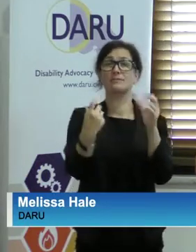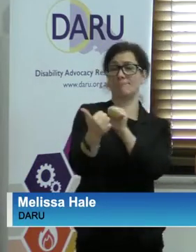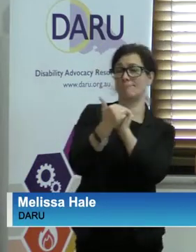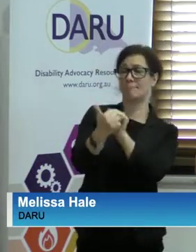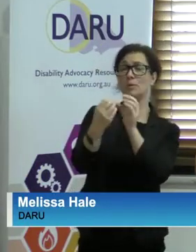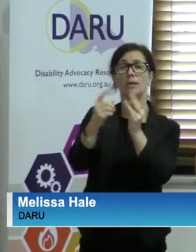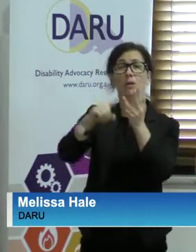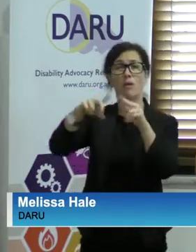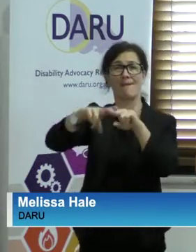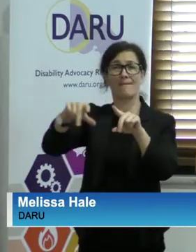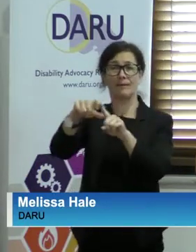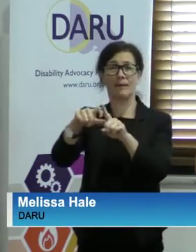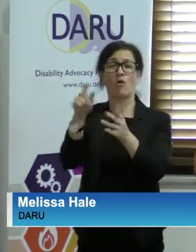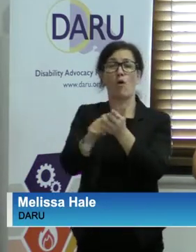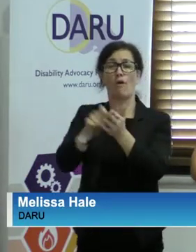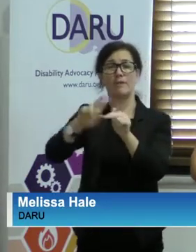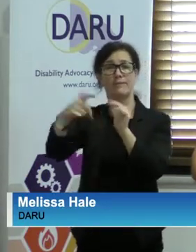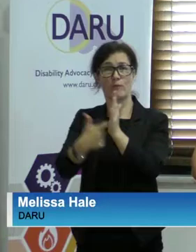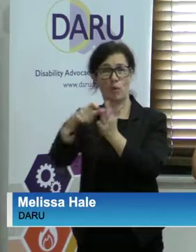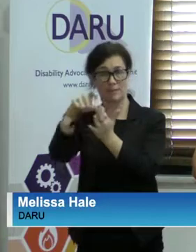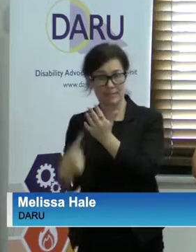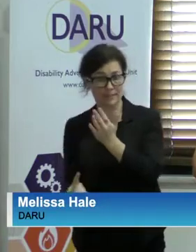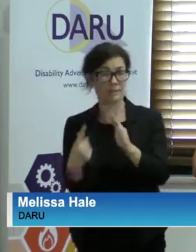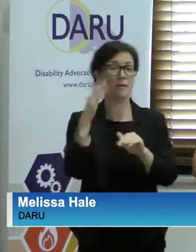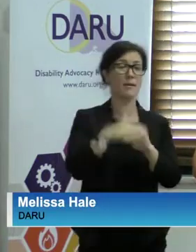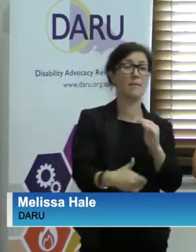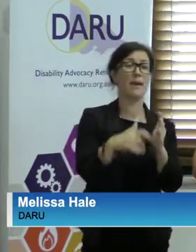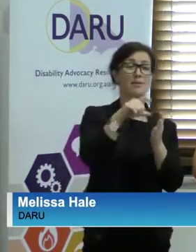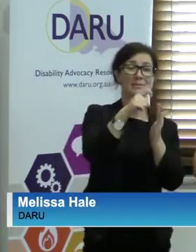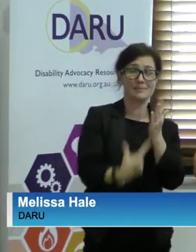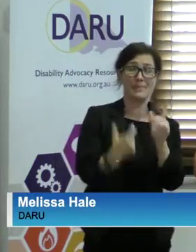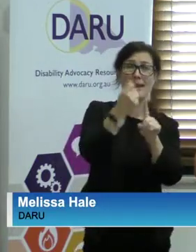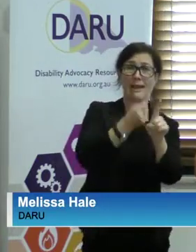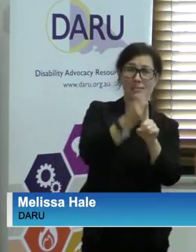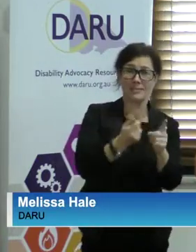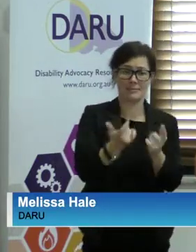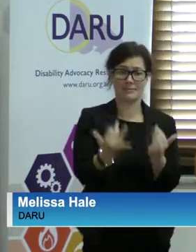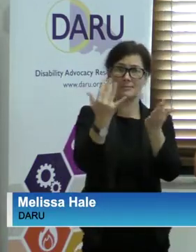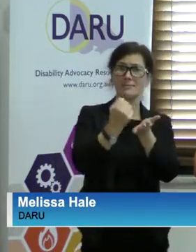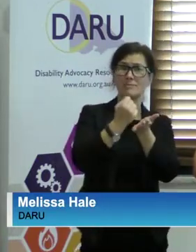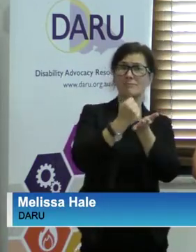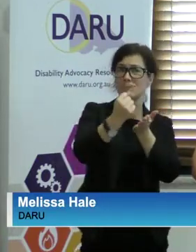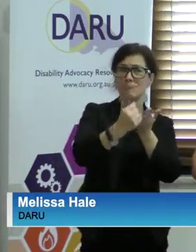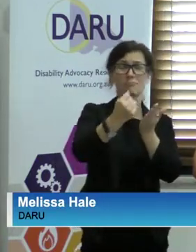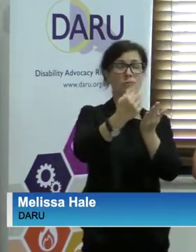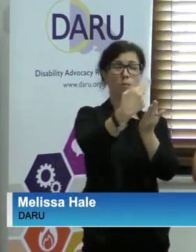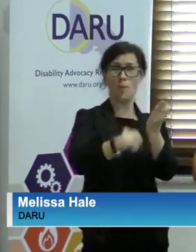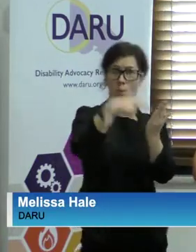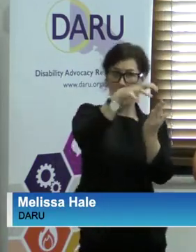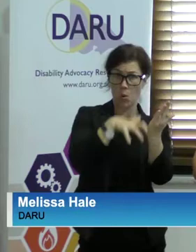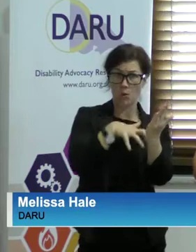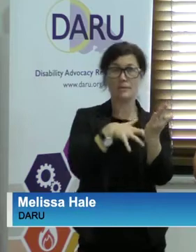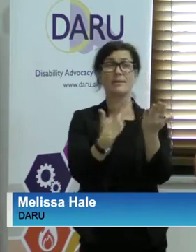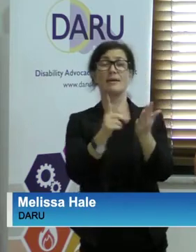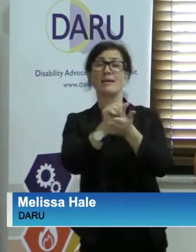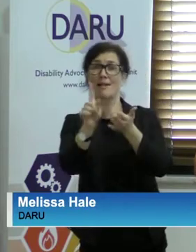Disability, about our Disability Advocacy by the Numbers report. Later on, we will have 3